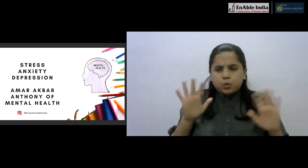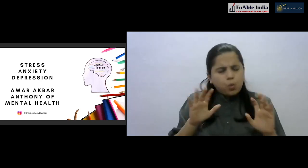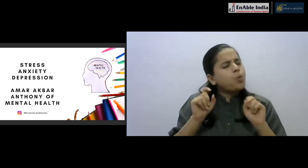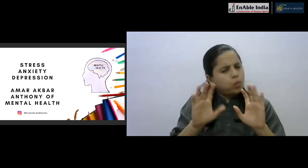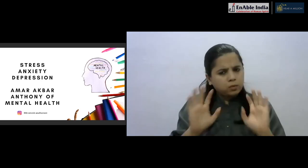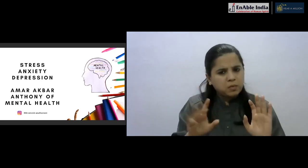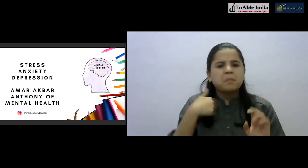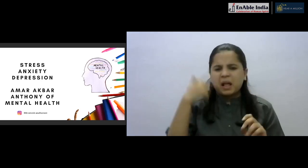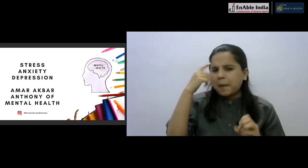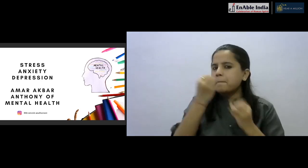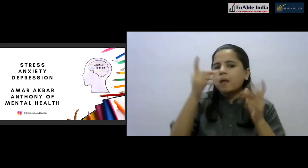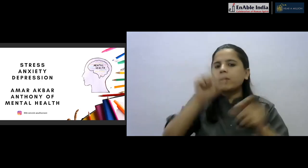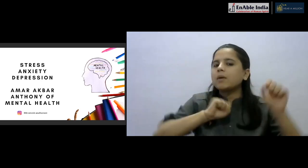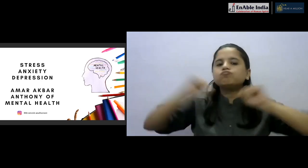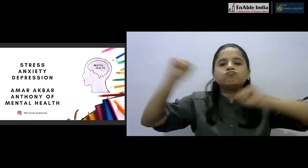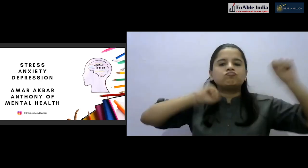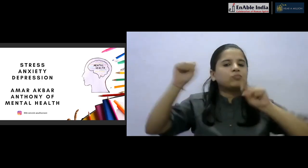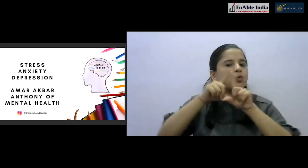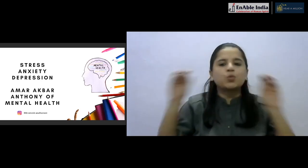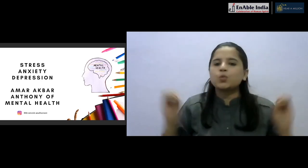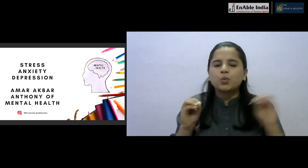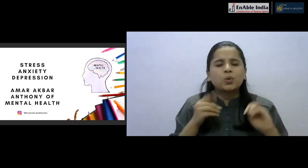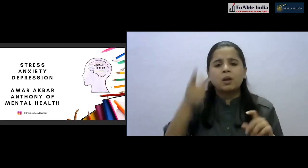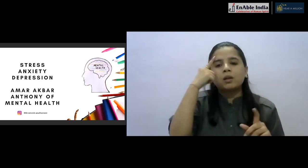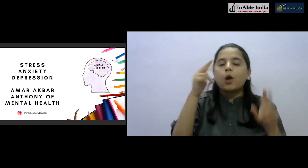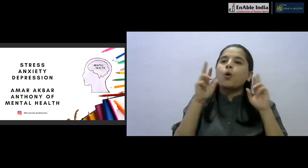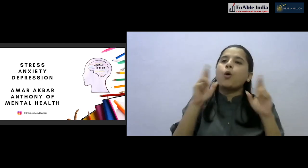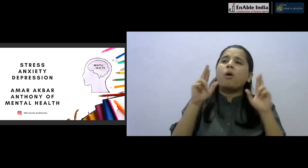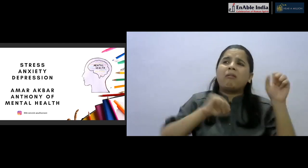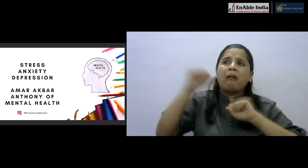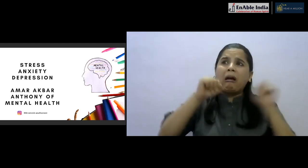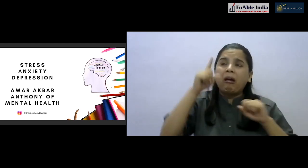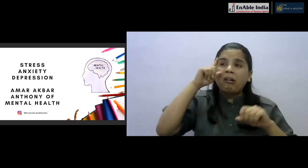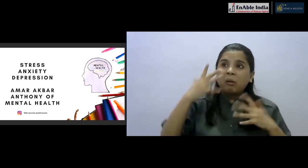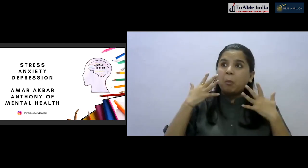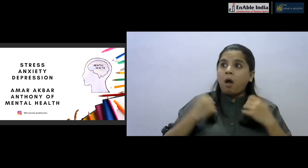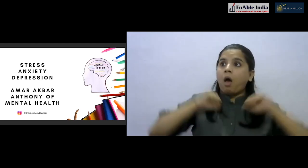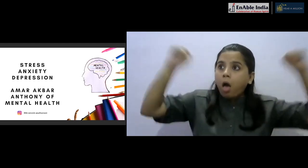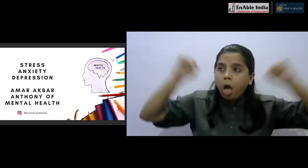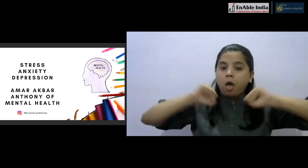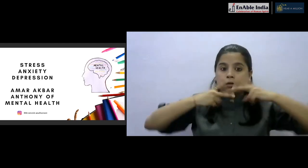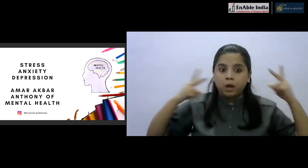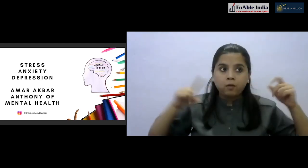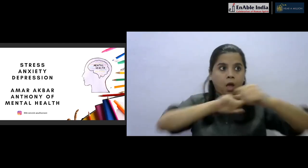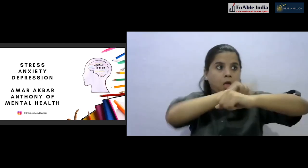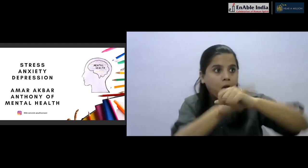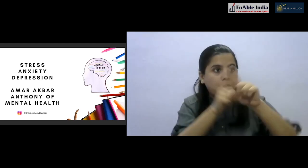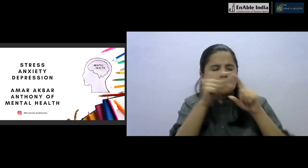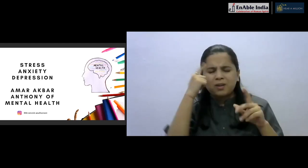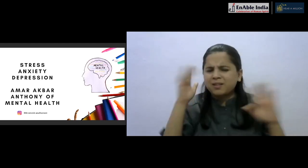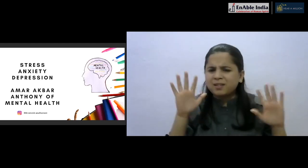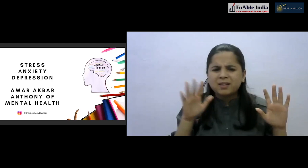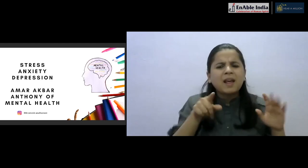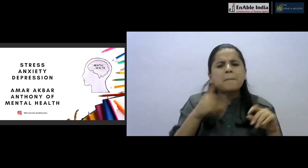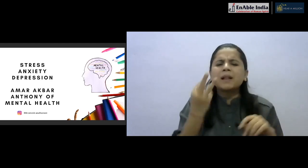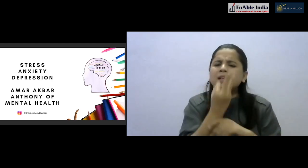people don't do workout because they have unrealistic expectation from exercising. Exercising means you move your body for